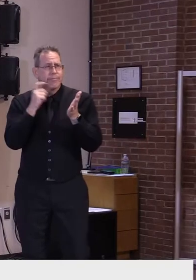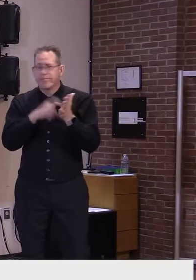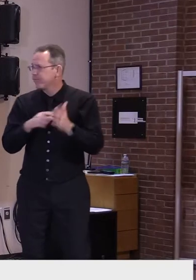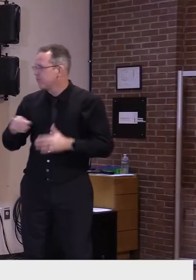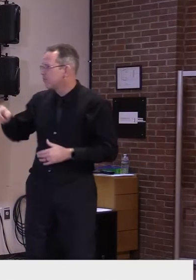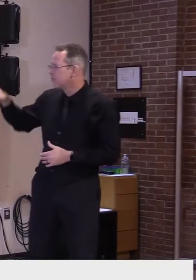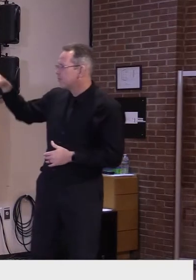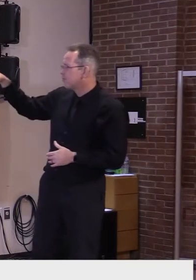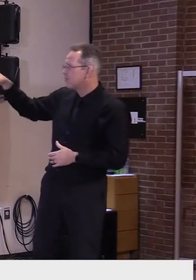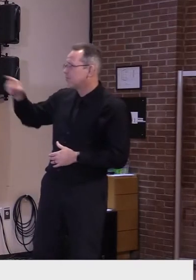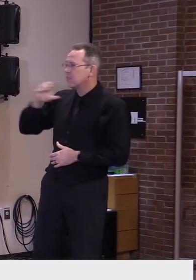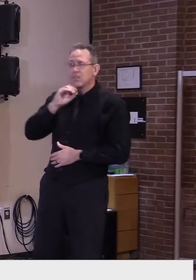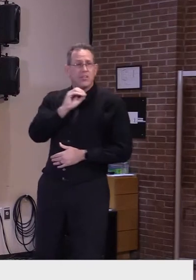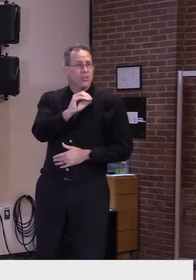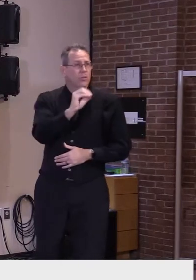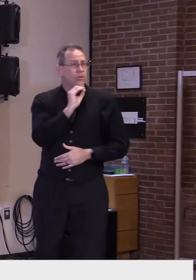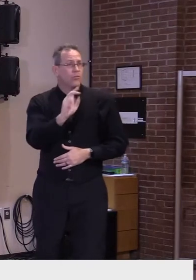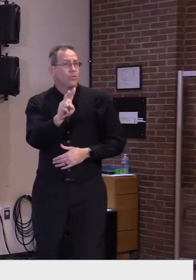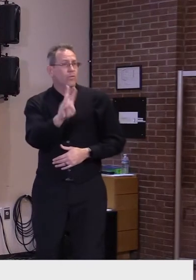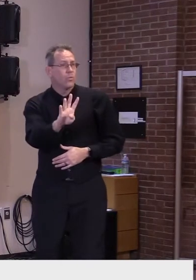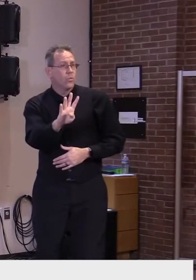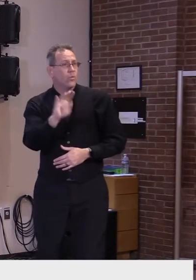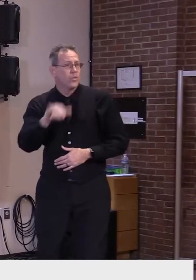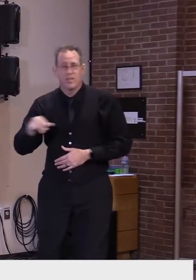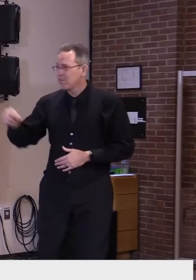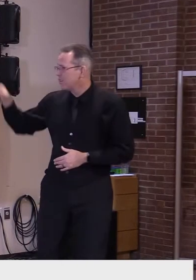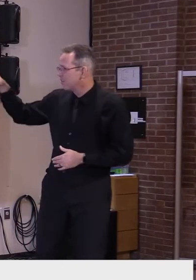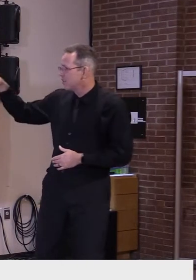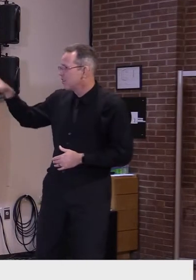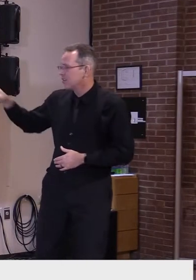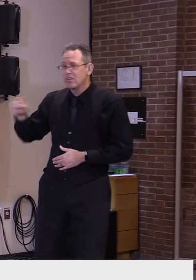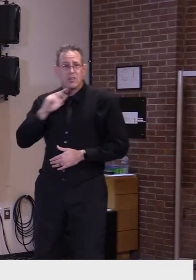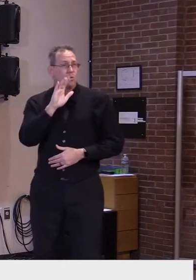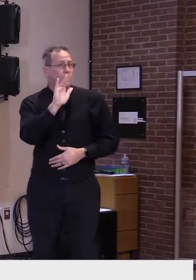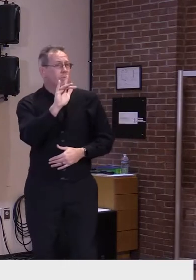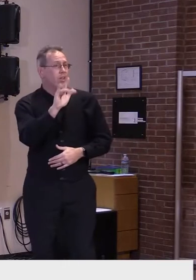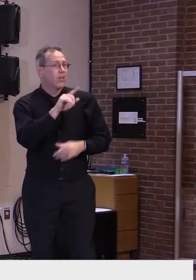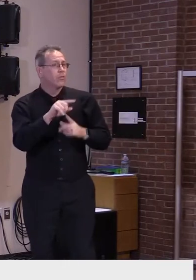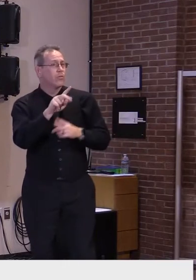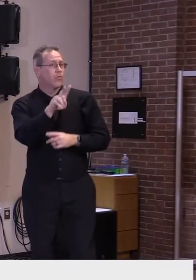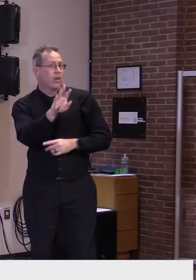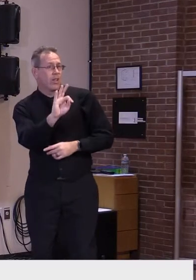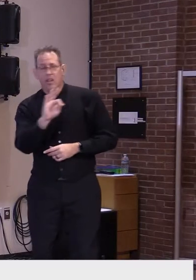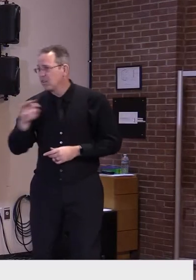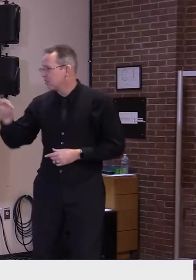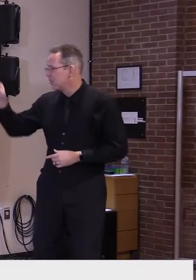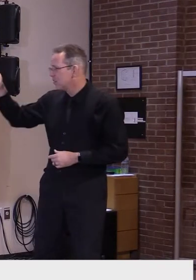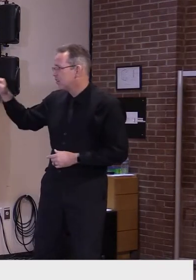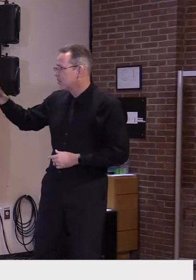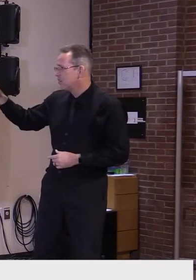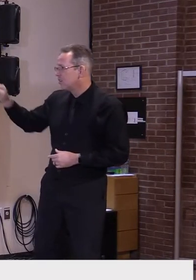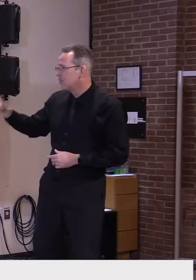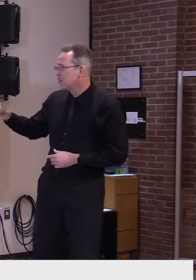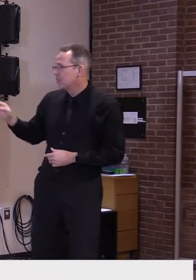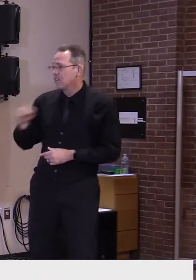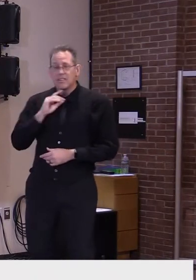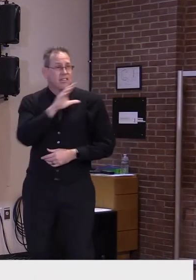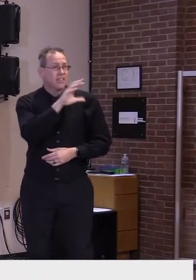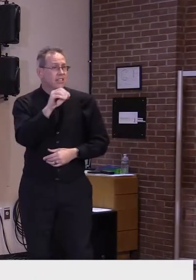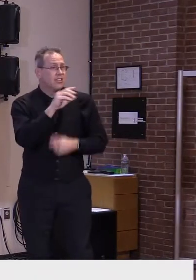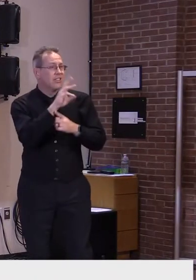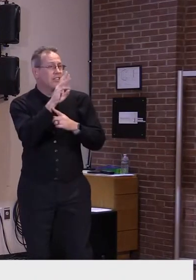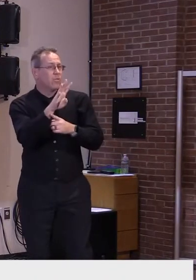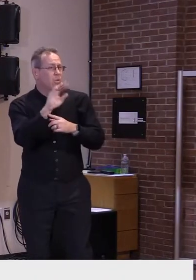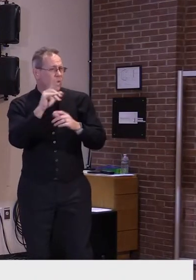developed over the last month or so when we look at our cases by age. Although our cases for those under 25